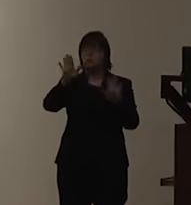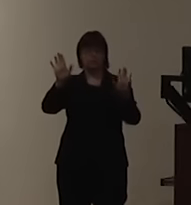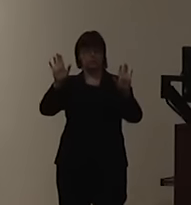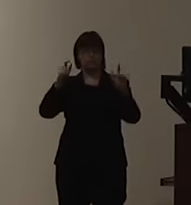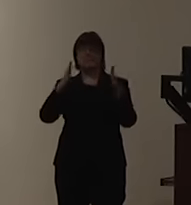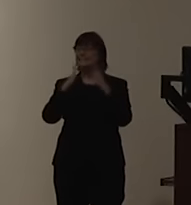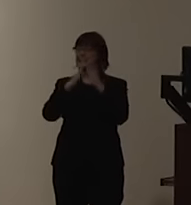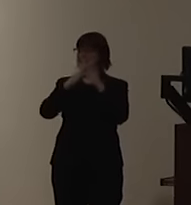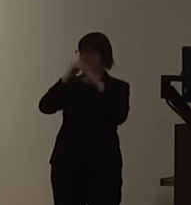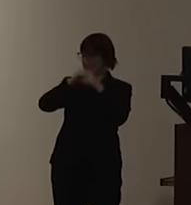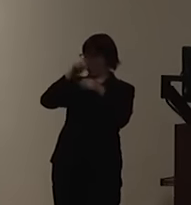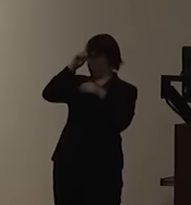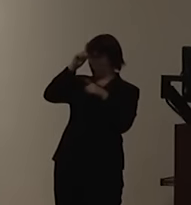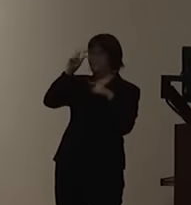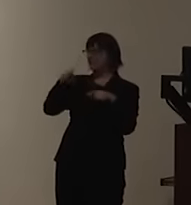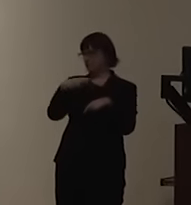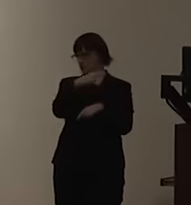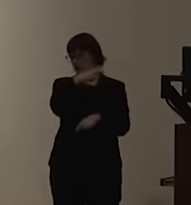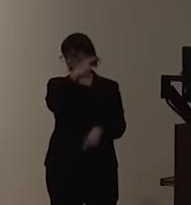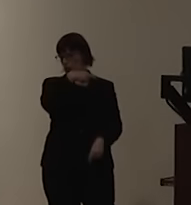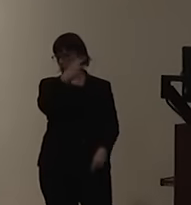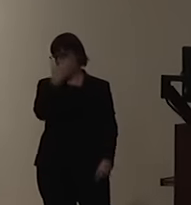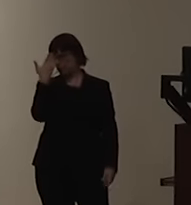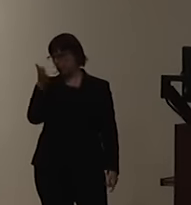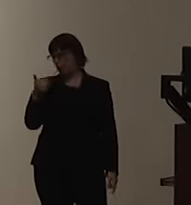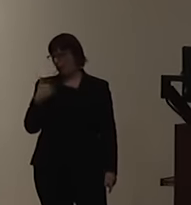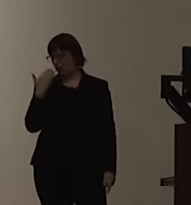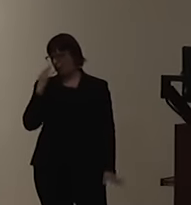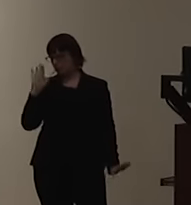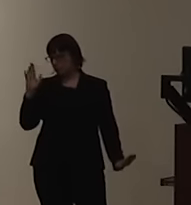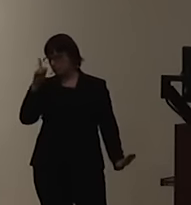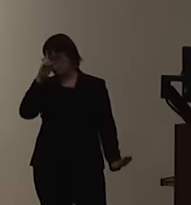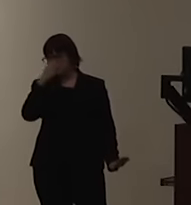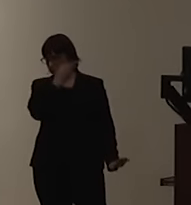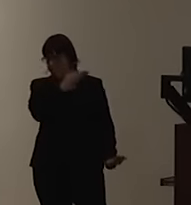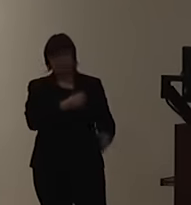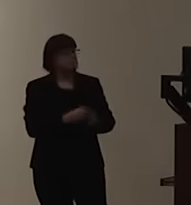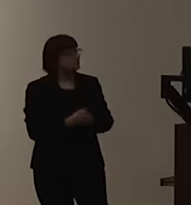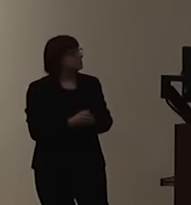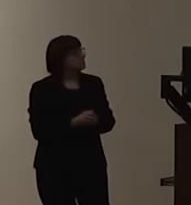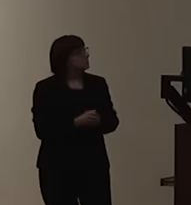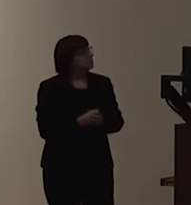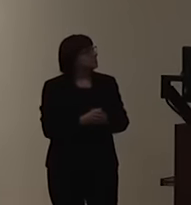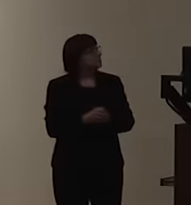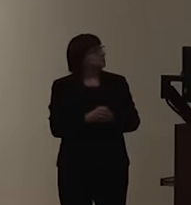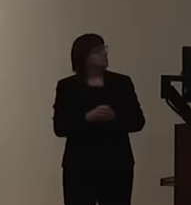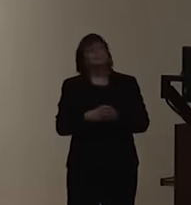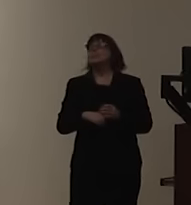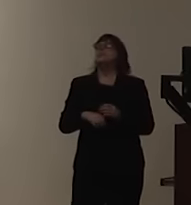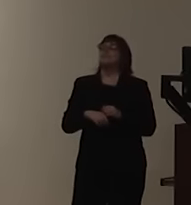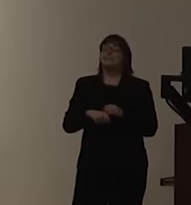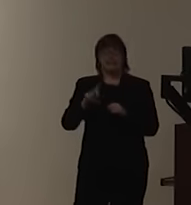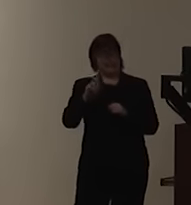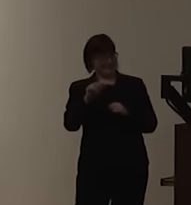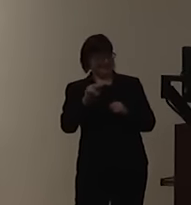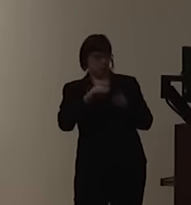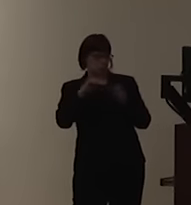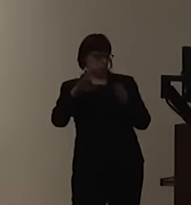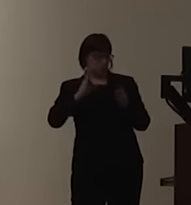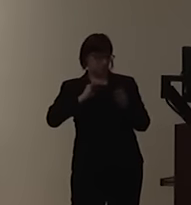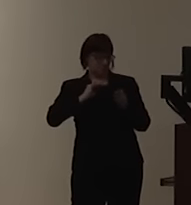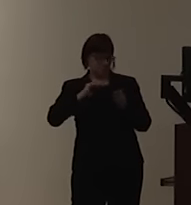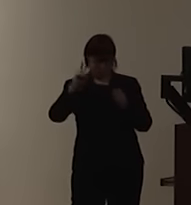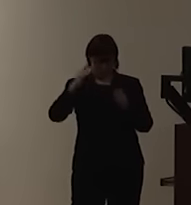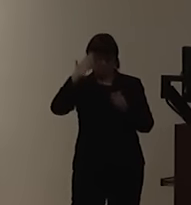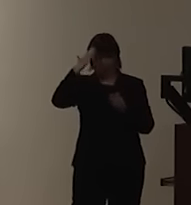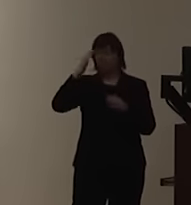in Germany. You didn't know, I knew it. Dean Marjorie, these kids are awesome. So city in